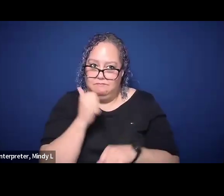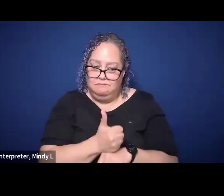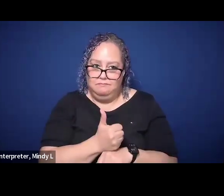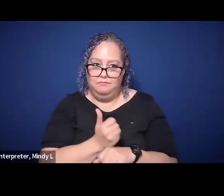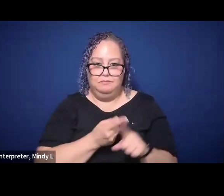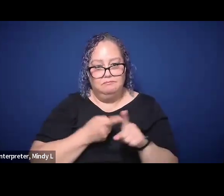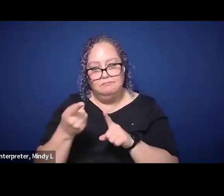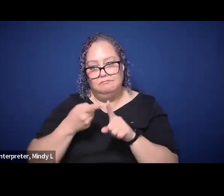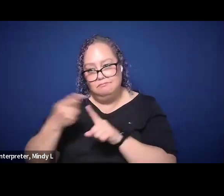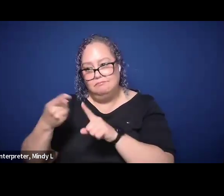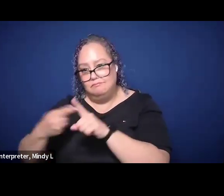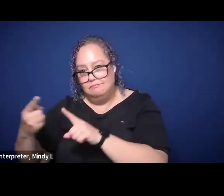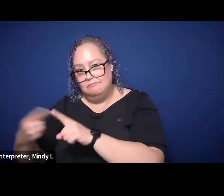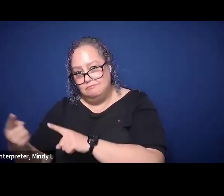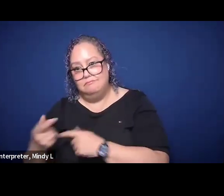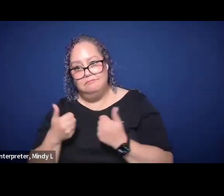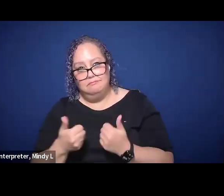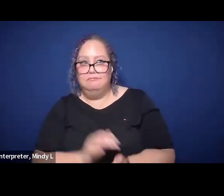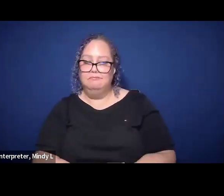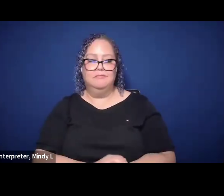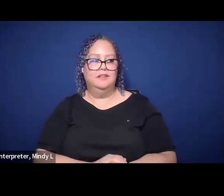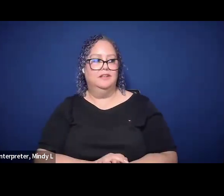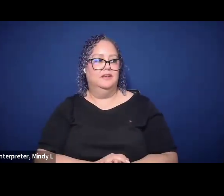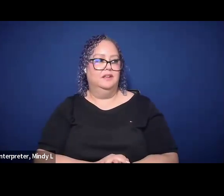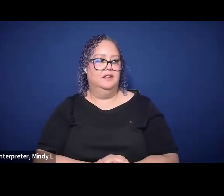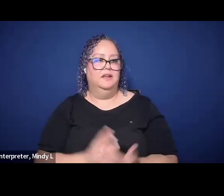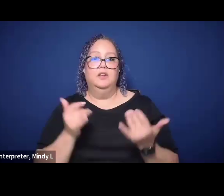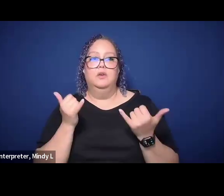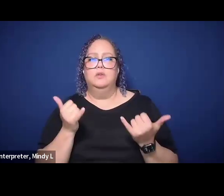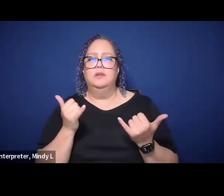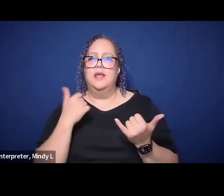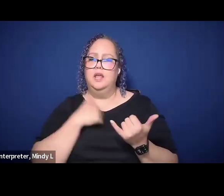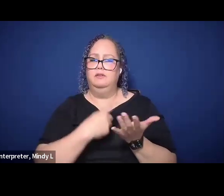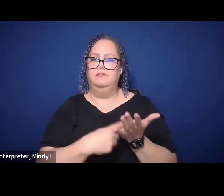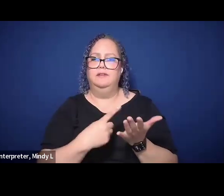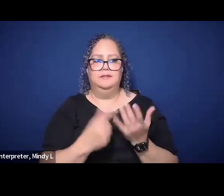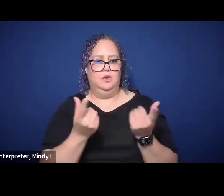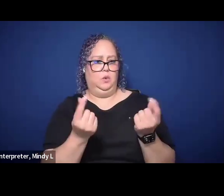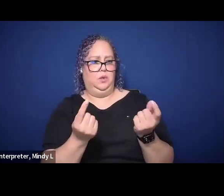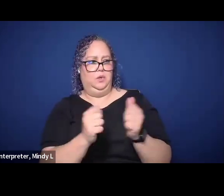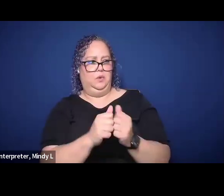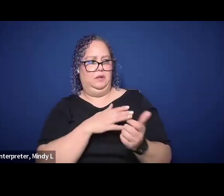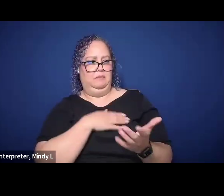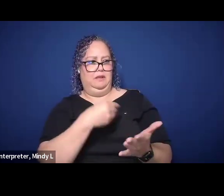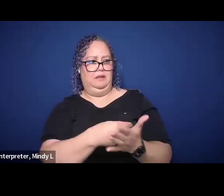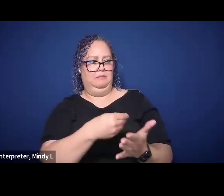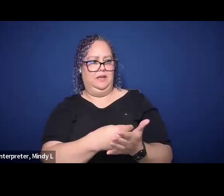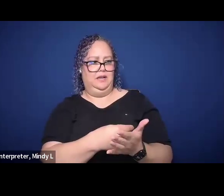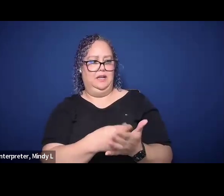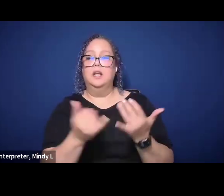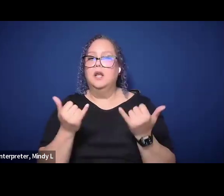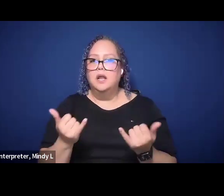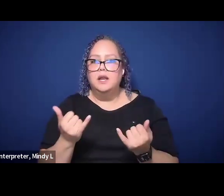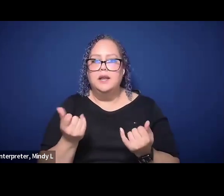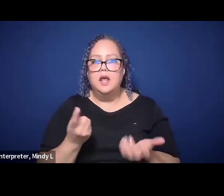All right. So now that we've covered what to actually do with your money, I want to just talk a moment